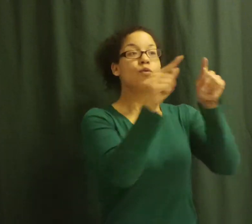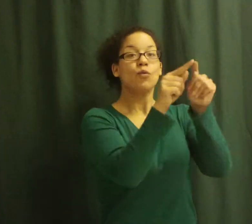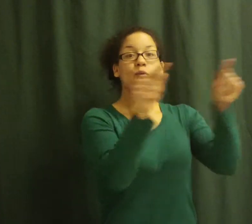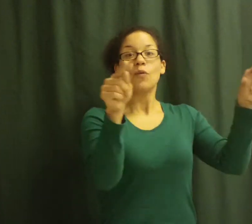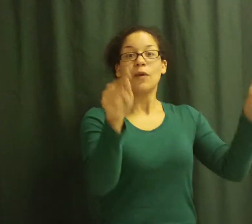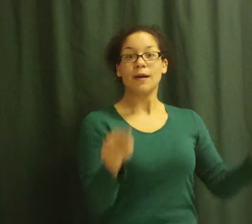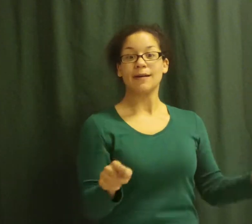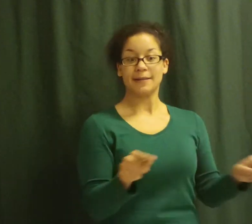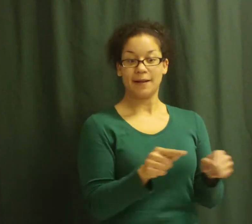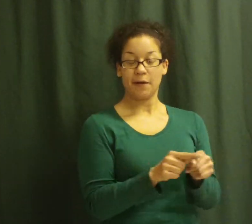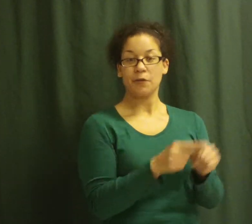Town.